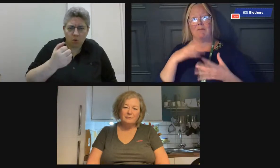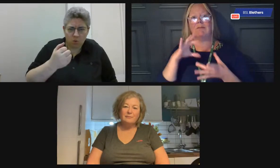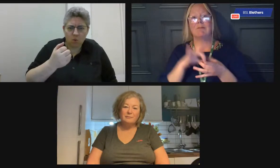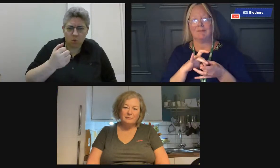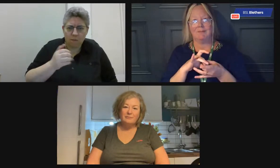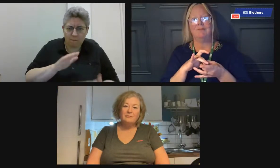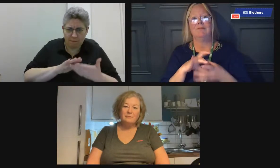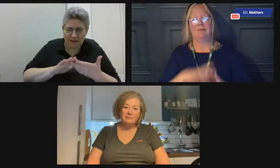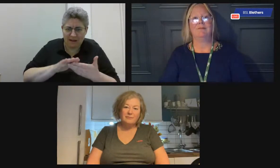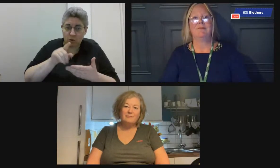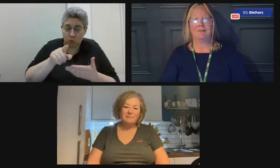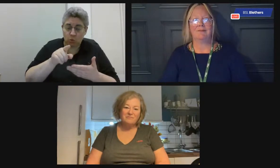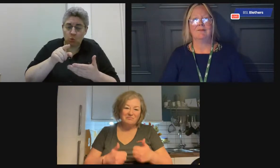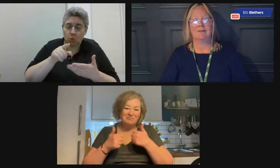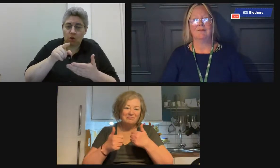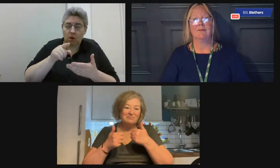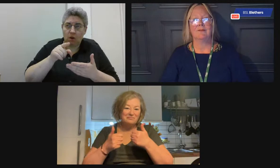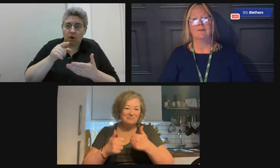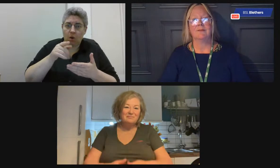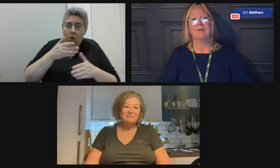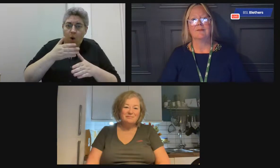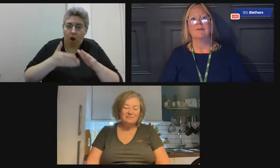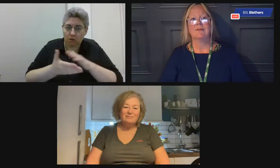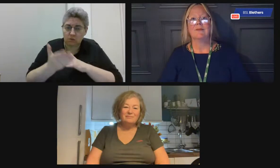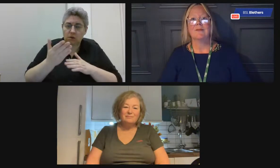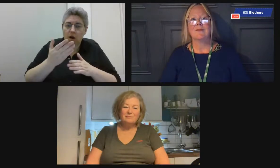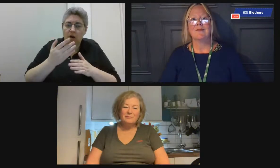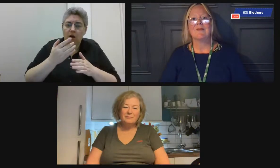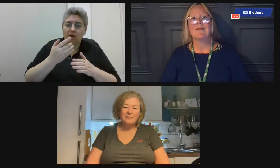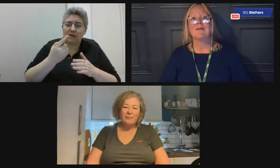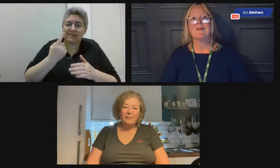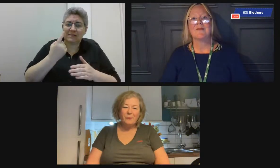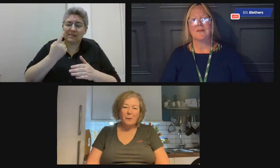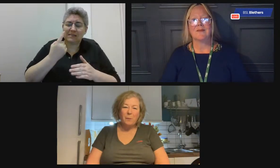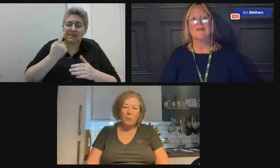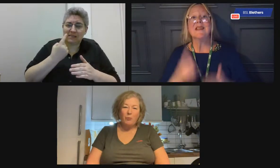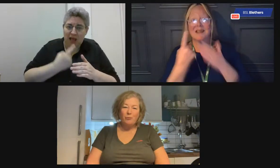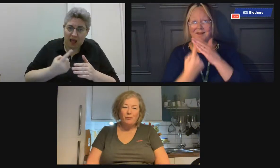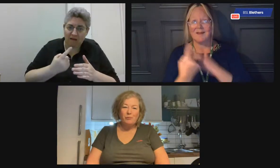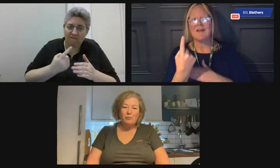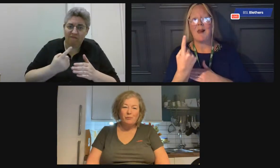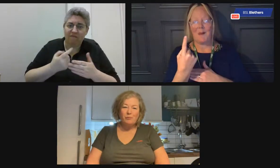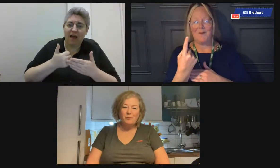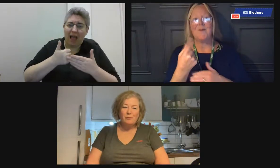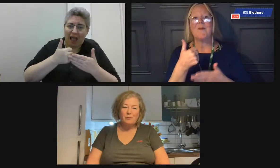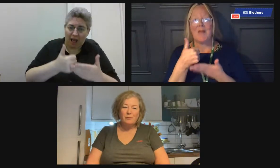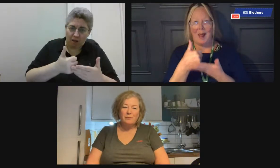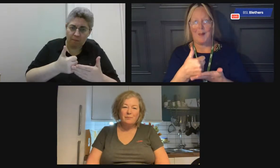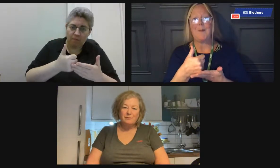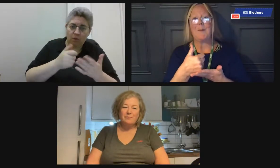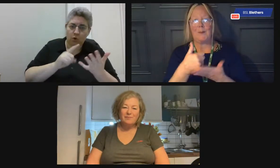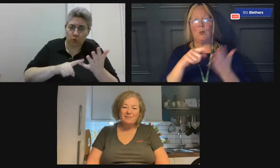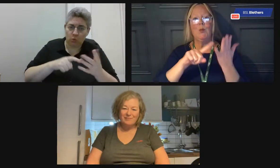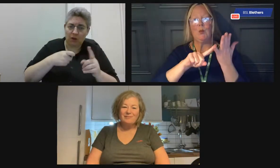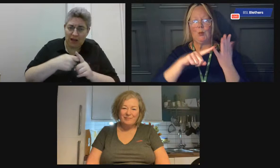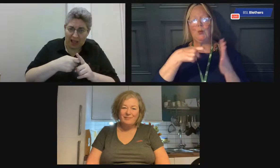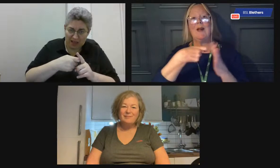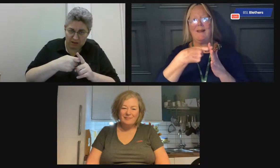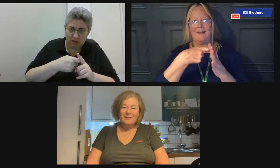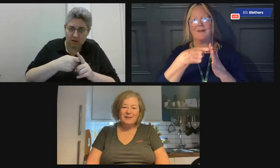in collaboration with an organisation called Self Help UK, which is where I'm based. Also, Self Help